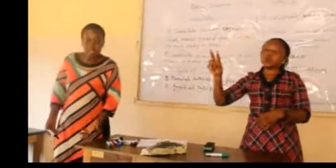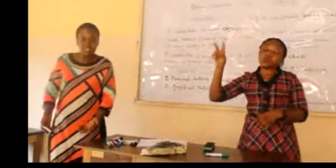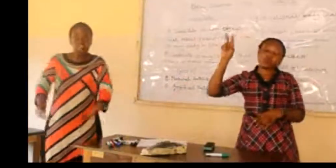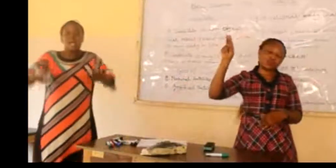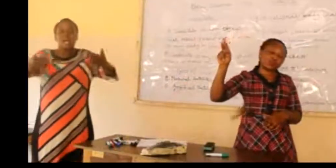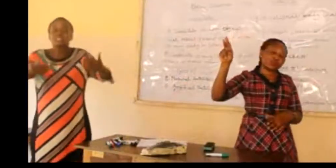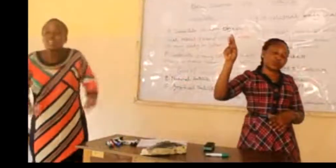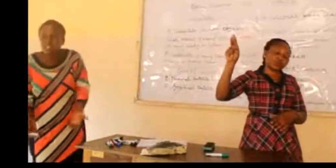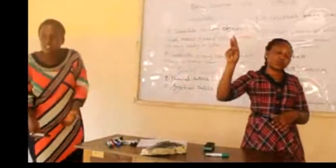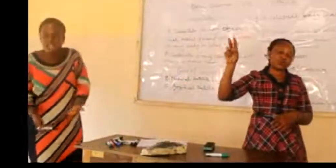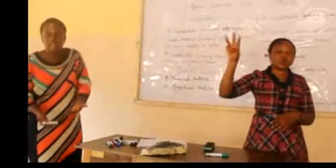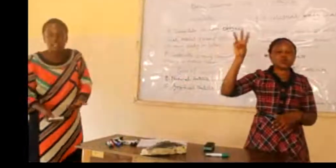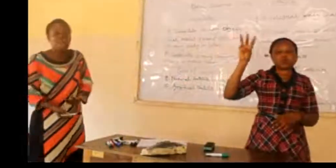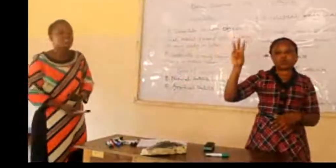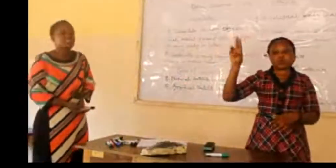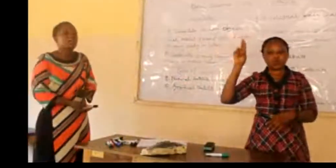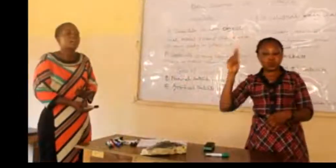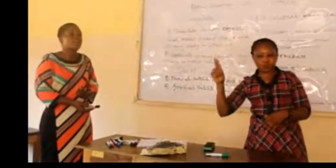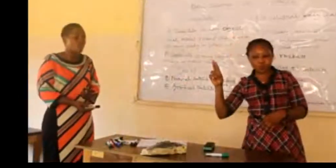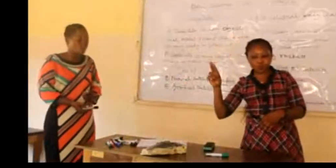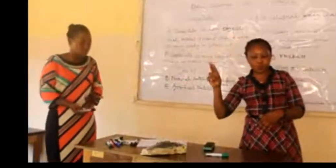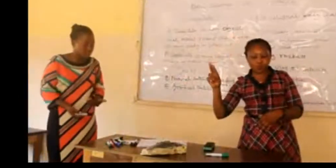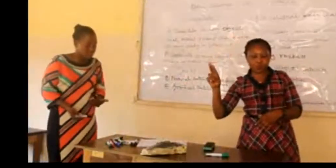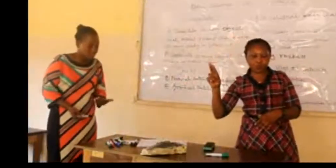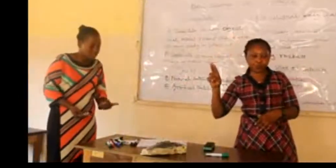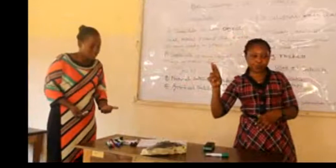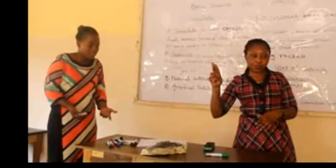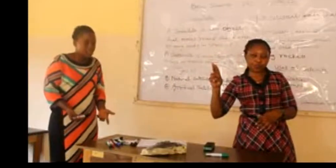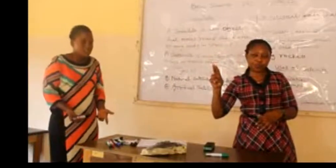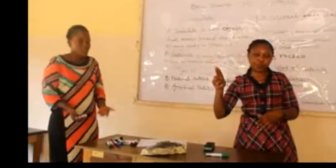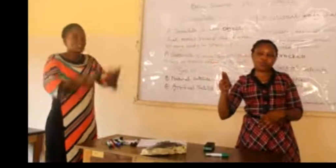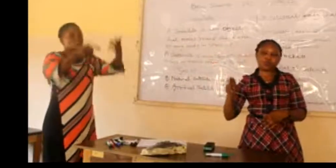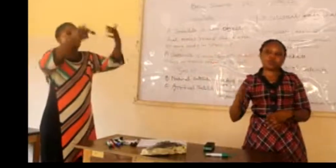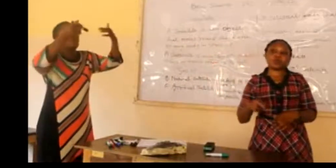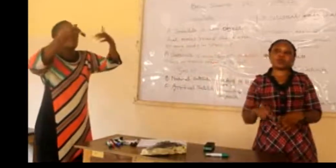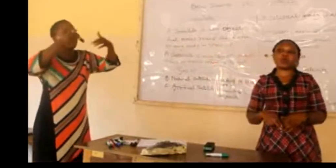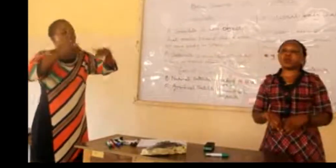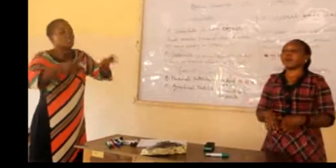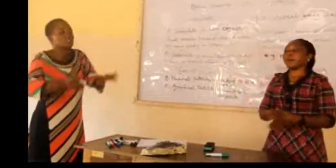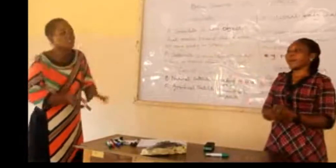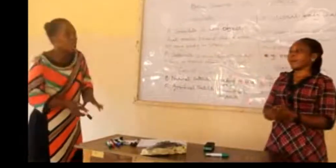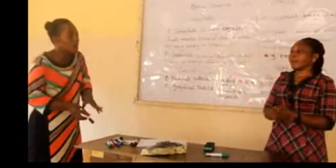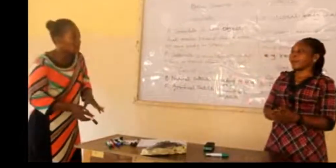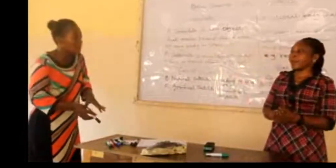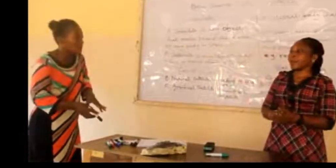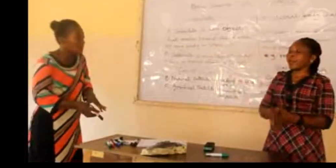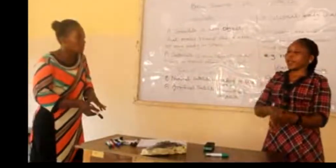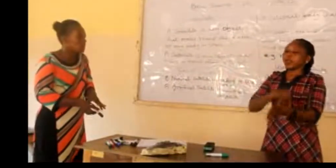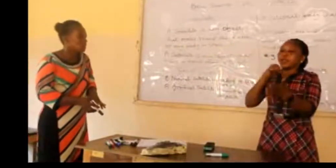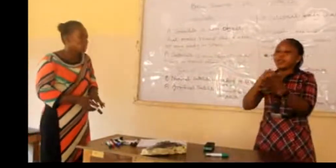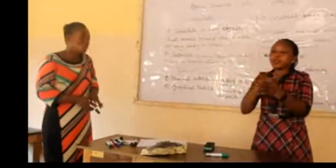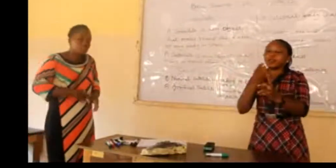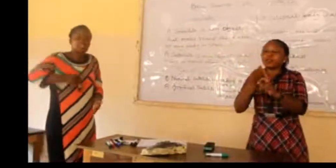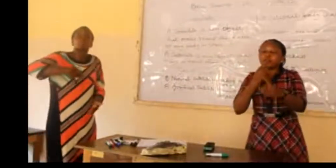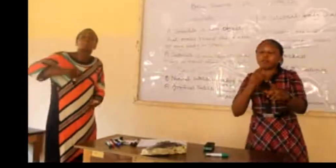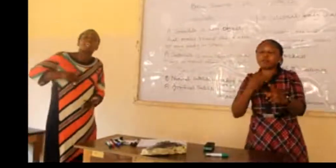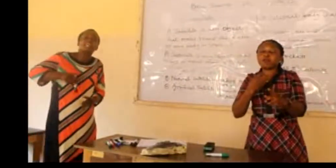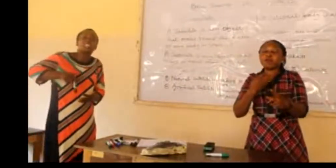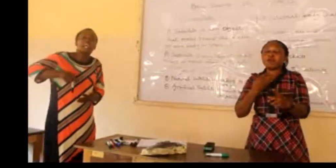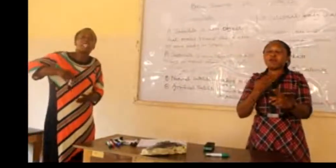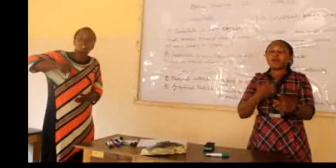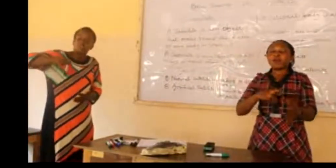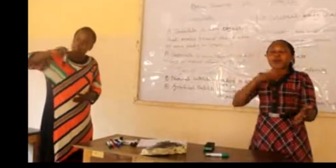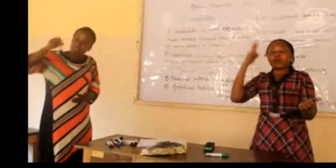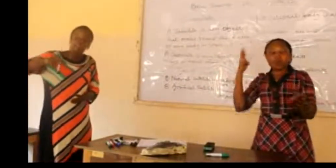Certain things are deep archaeological records gotten from what? The soil, which